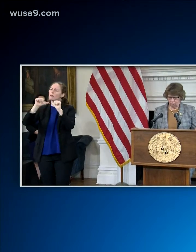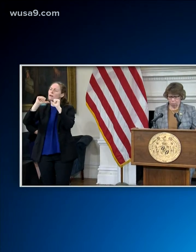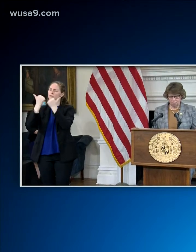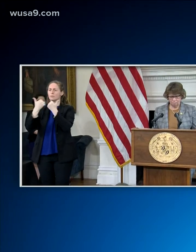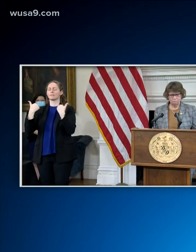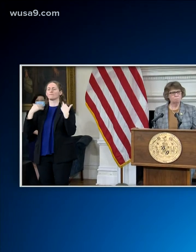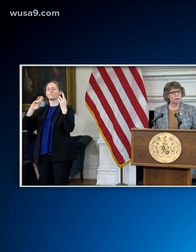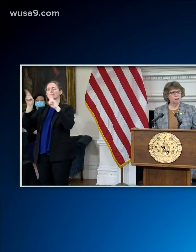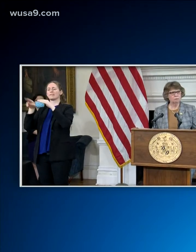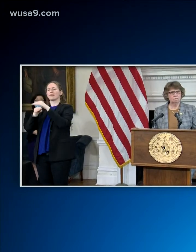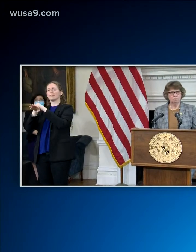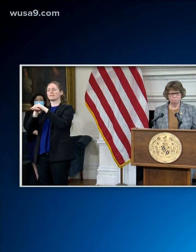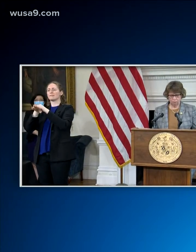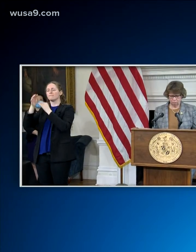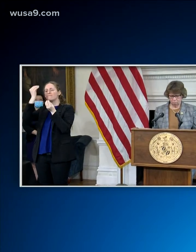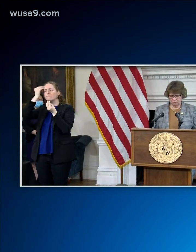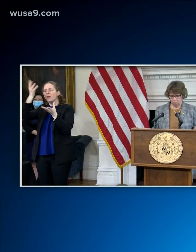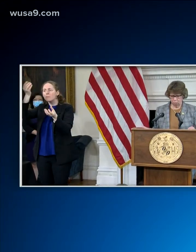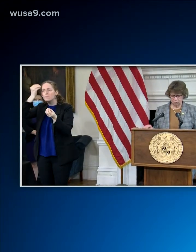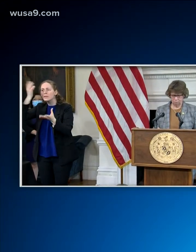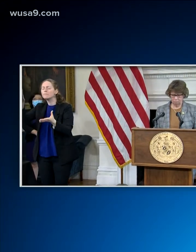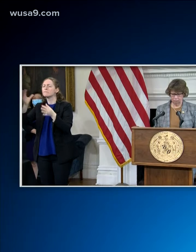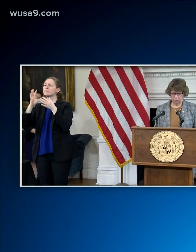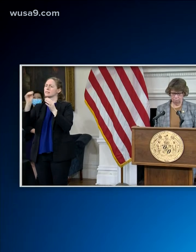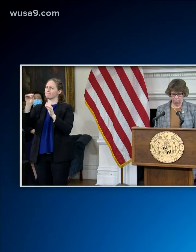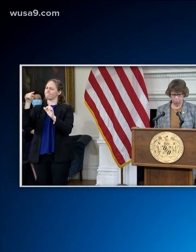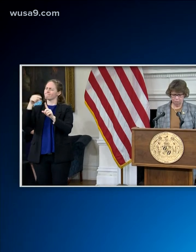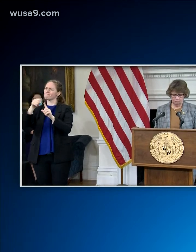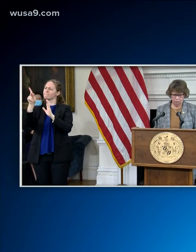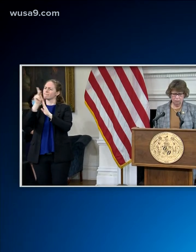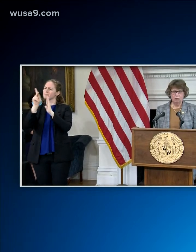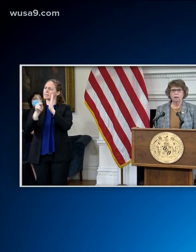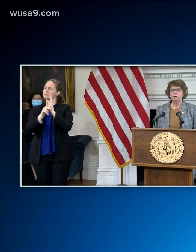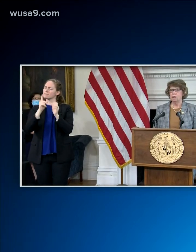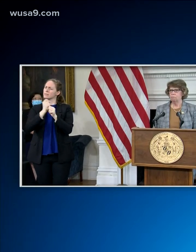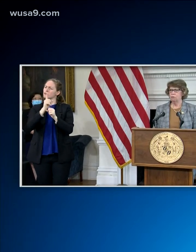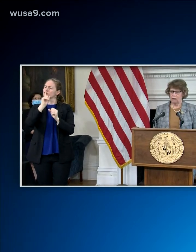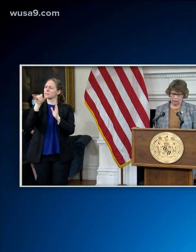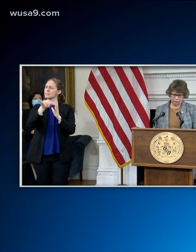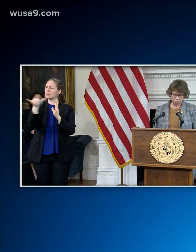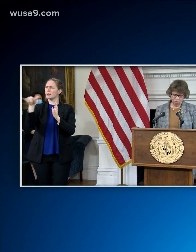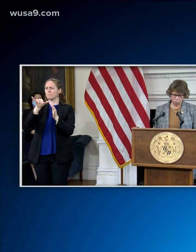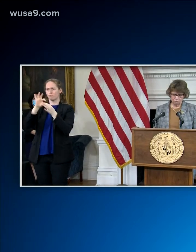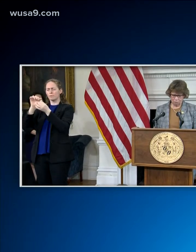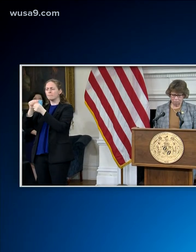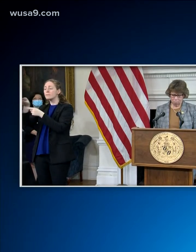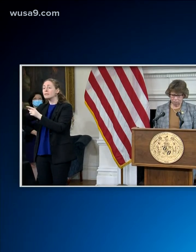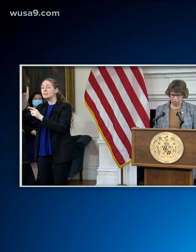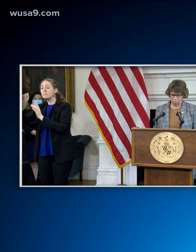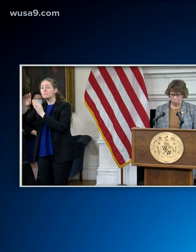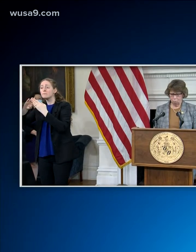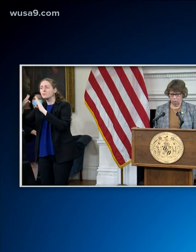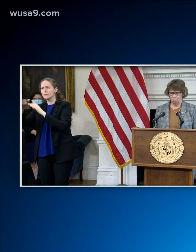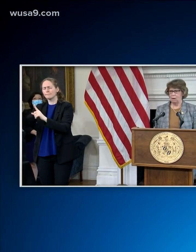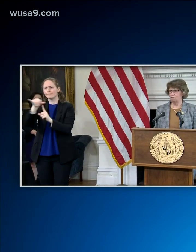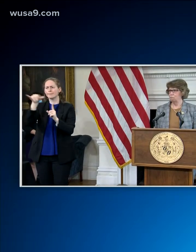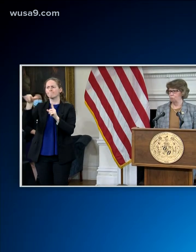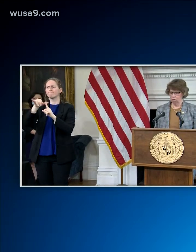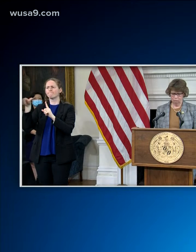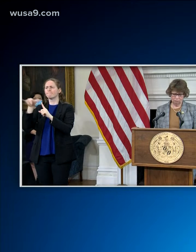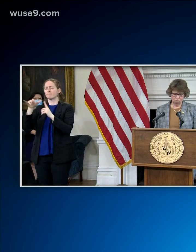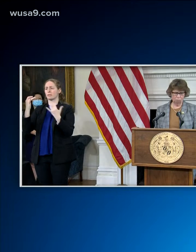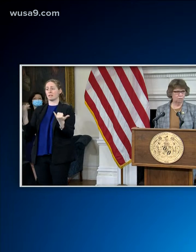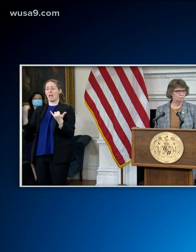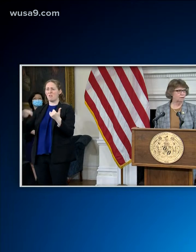and develop consistent policies affecting people with disabilities. Never have our responsibilities been more